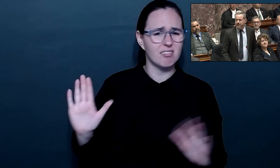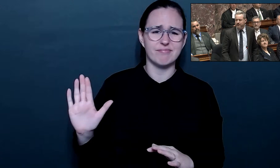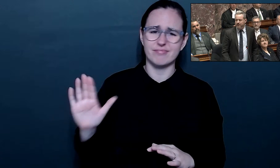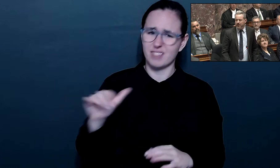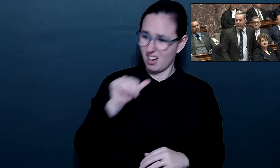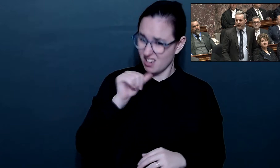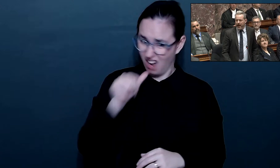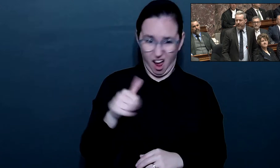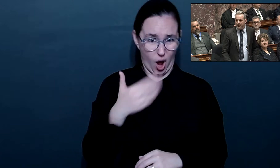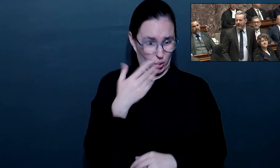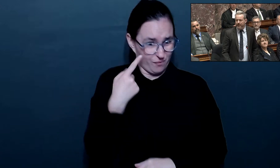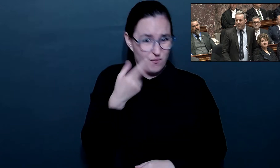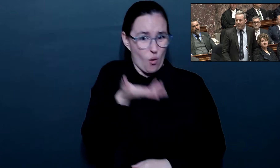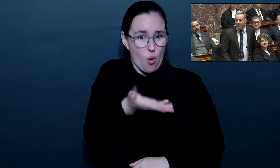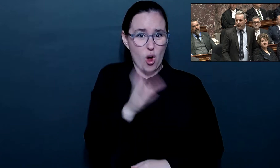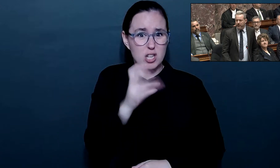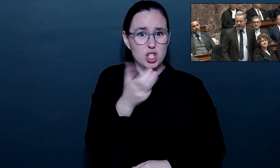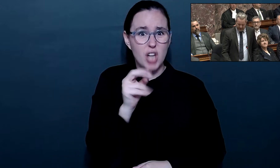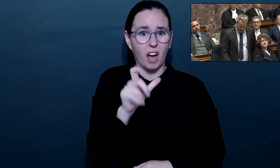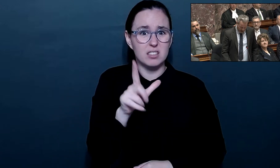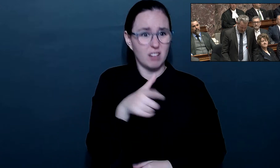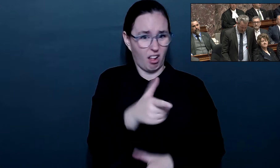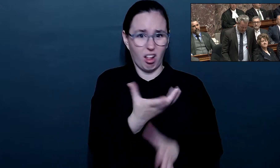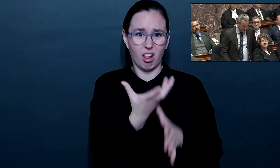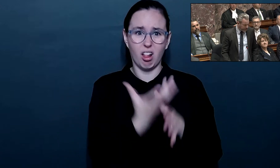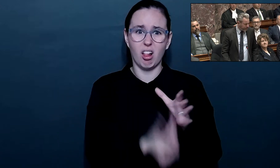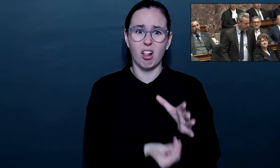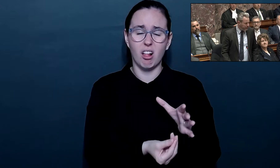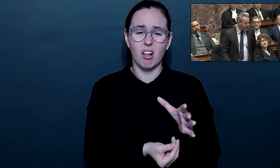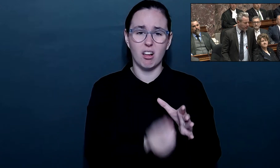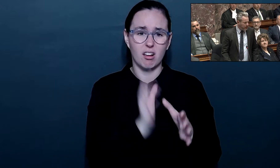answers of what happened when she left the hospital.